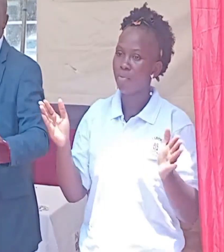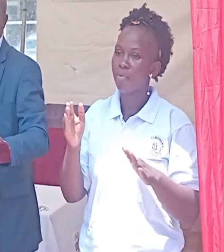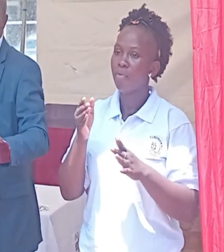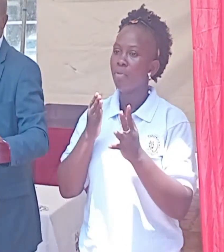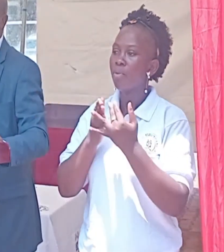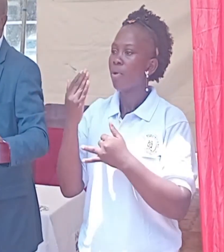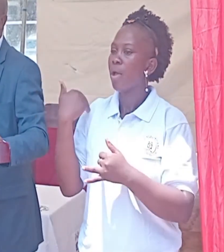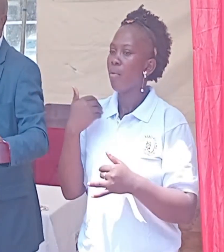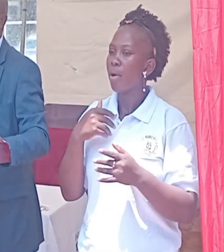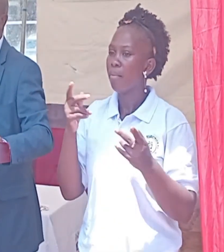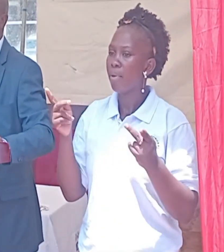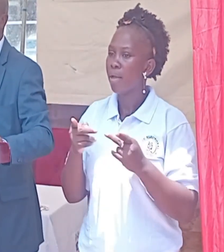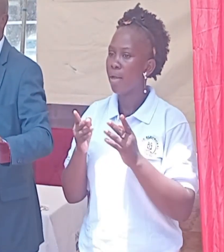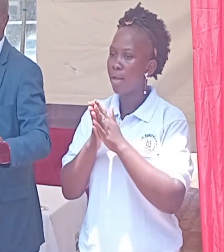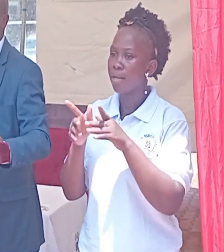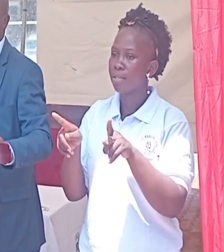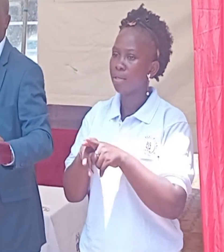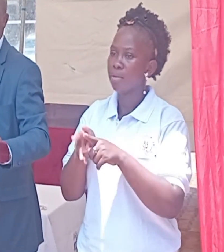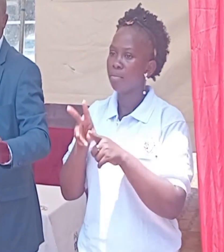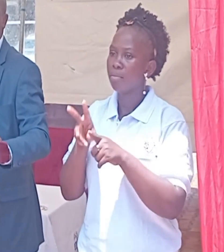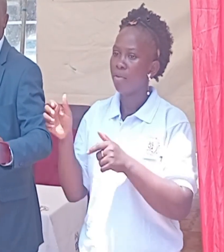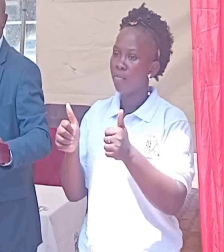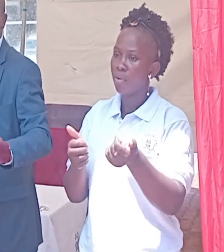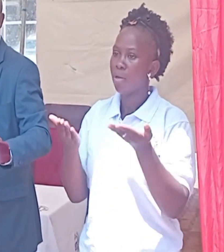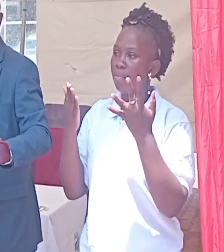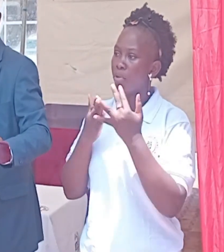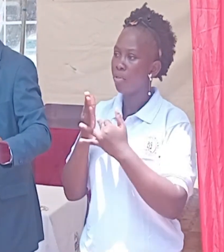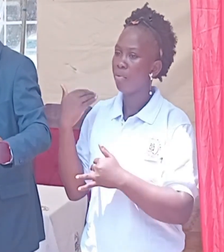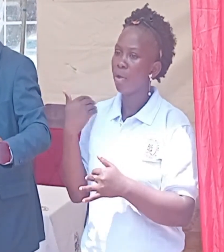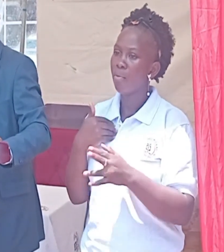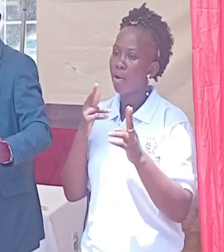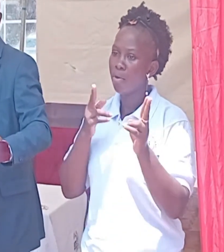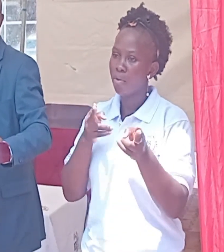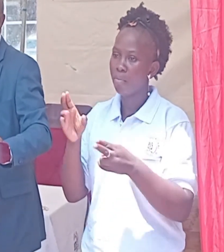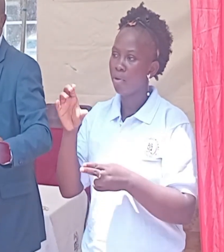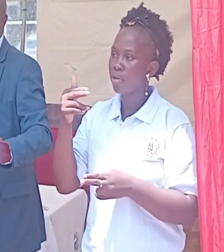and then we'll also keep following up through our normal channels. Any other